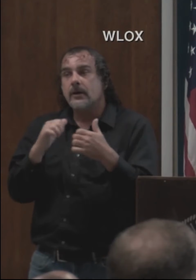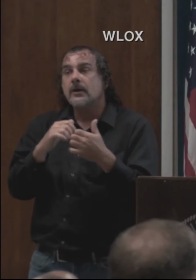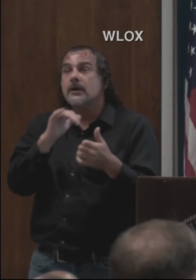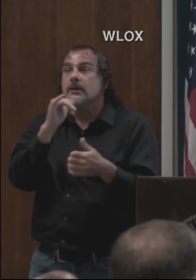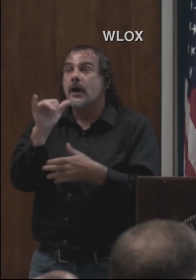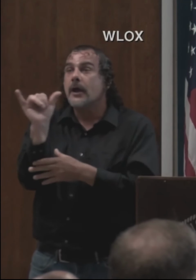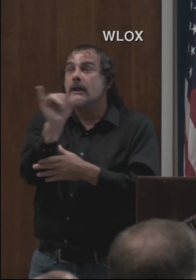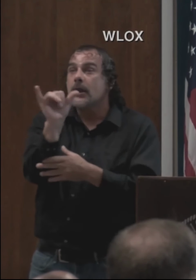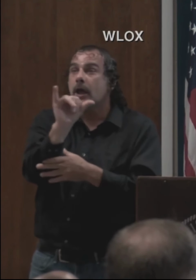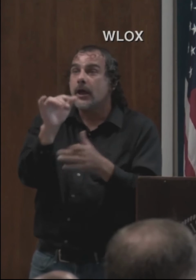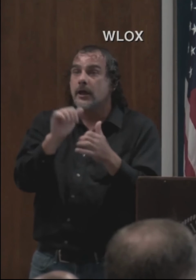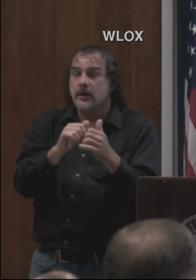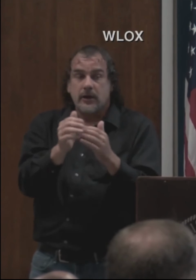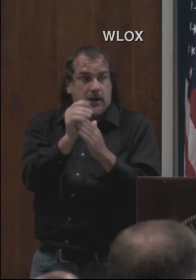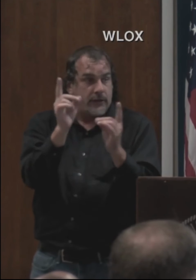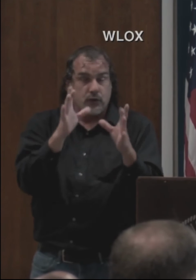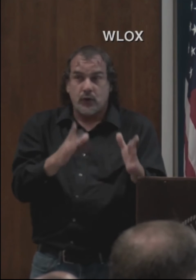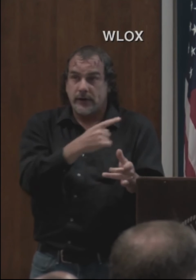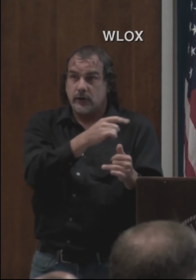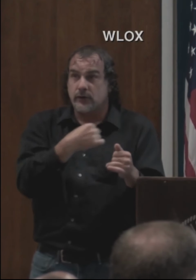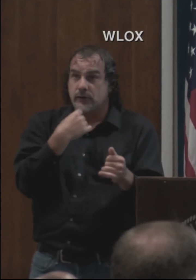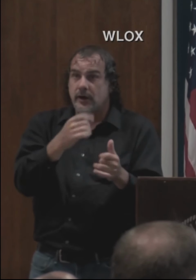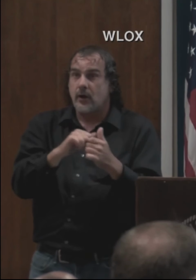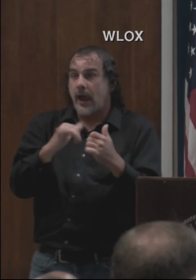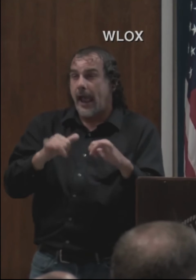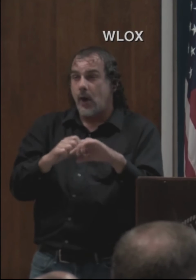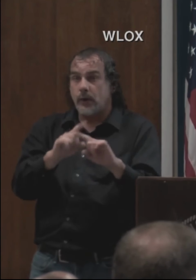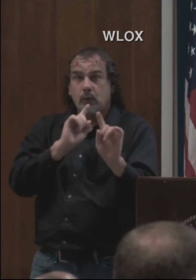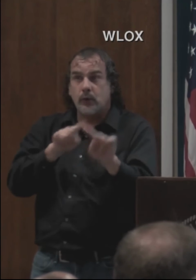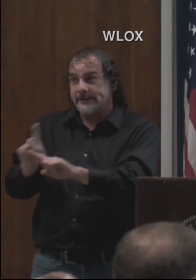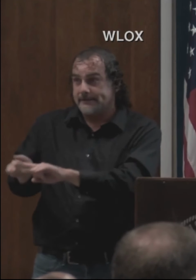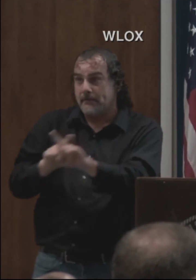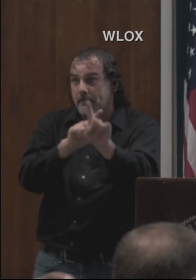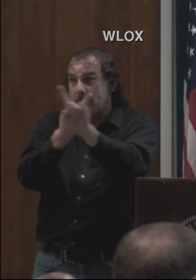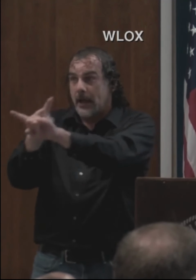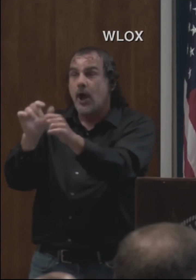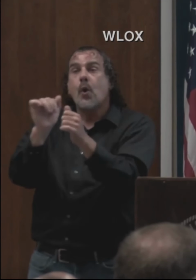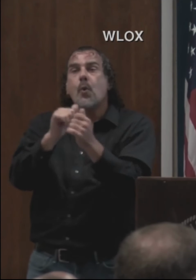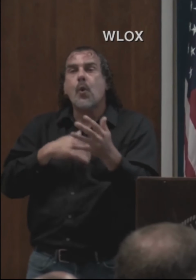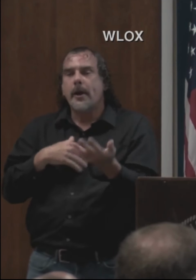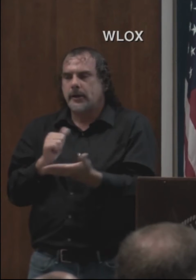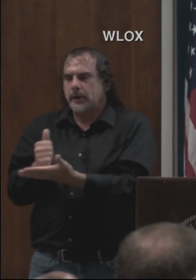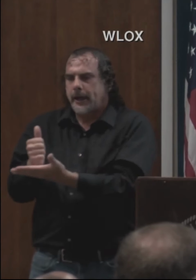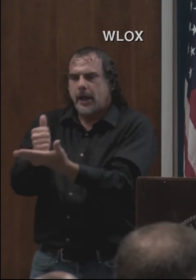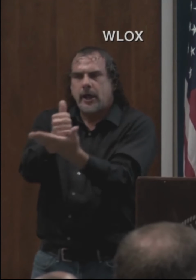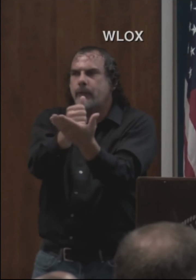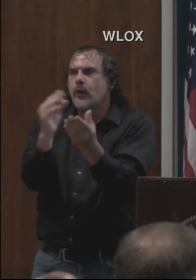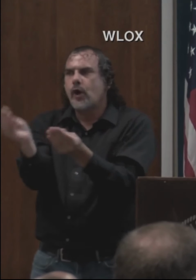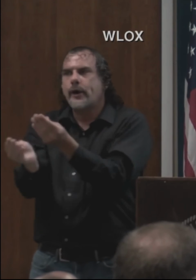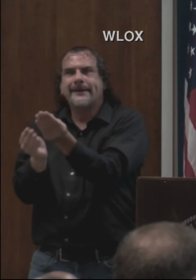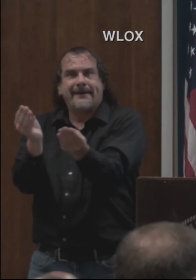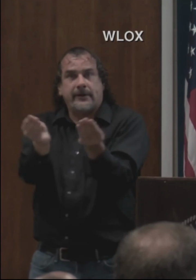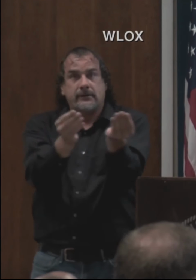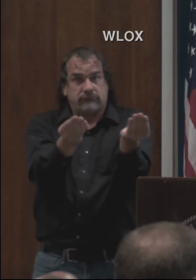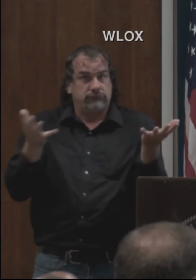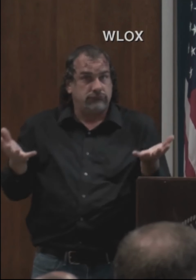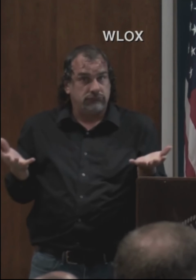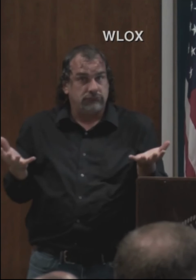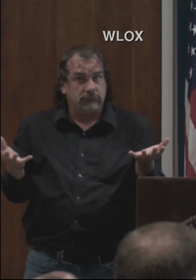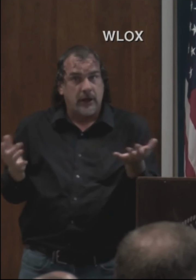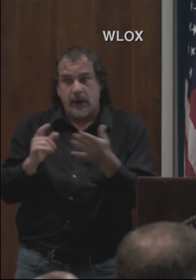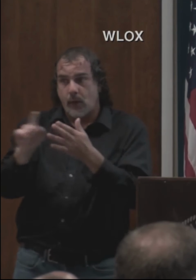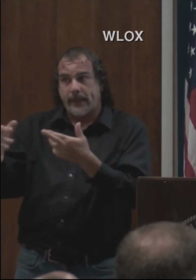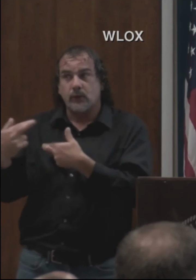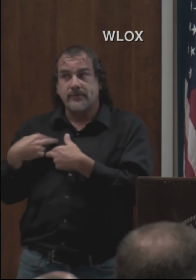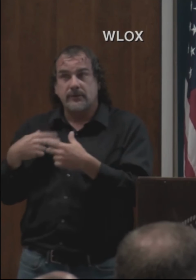like, Director, to talk to you a little bit about how we're responding, what assets and personnel we are moving forward, and what their